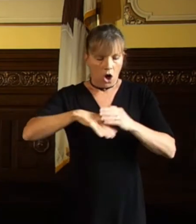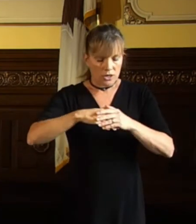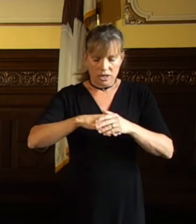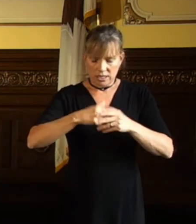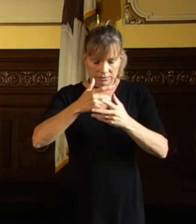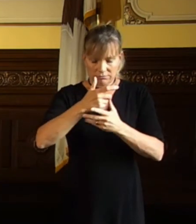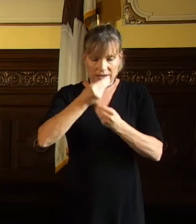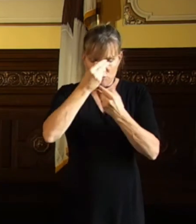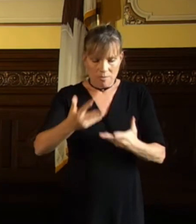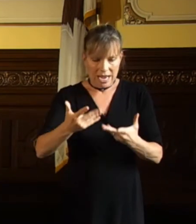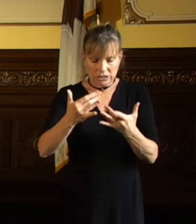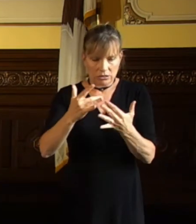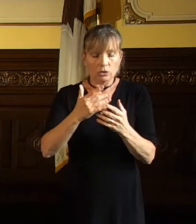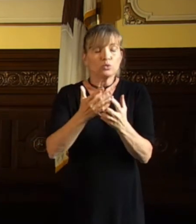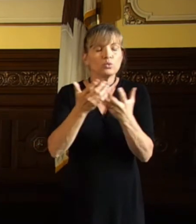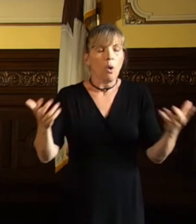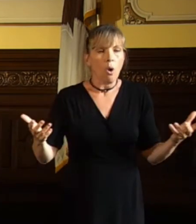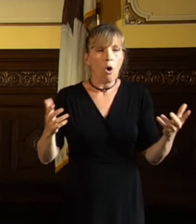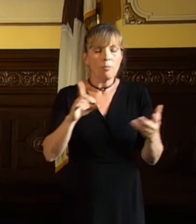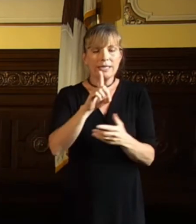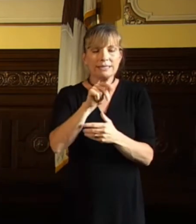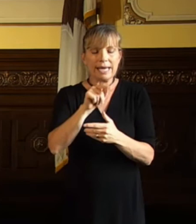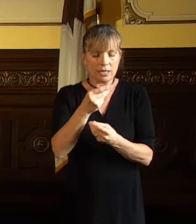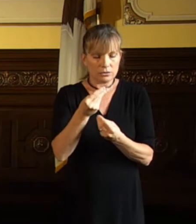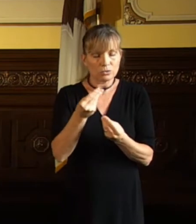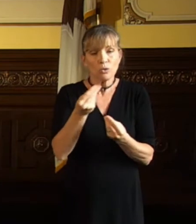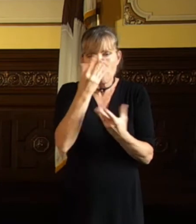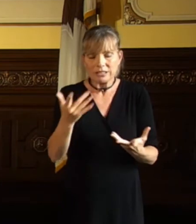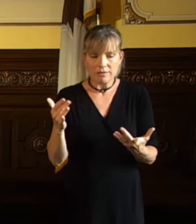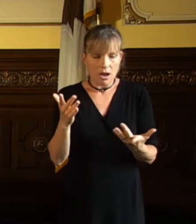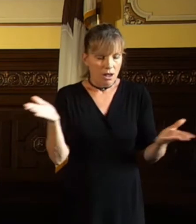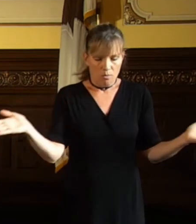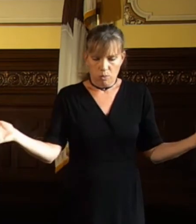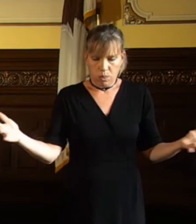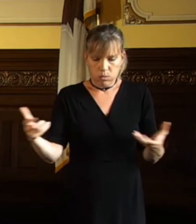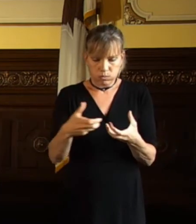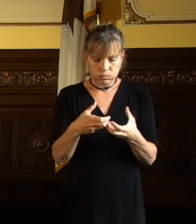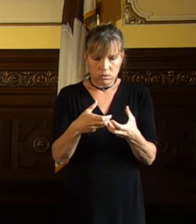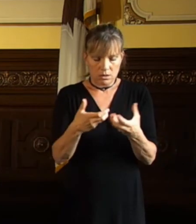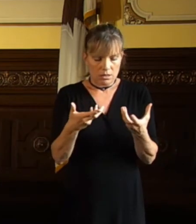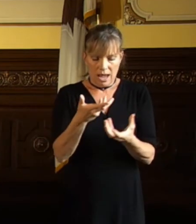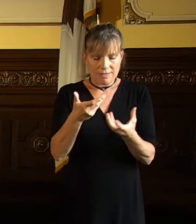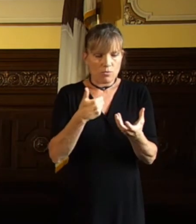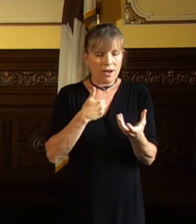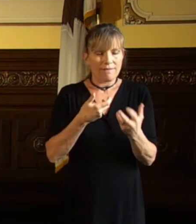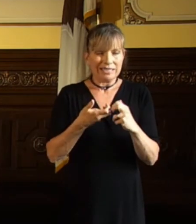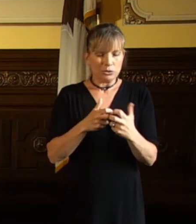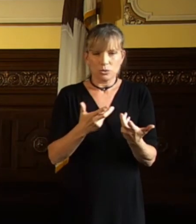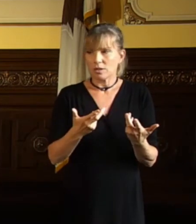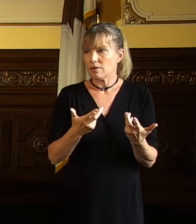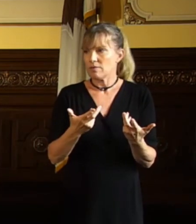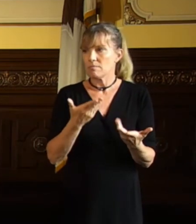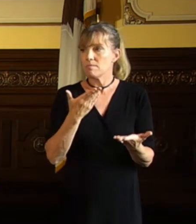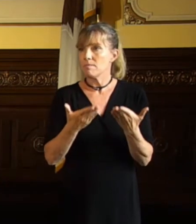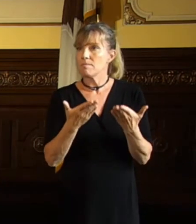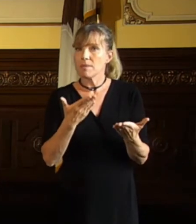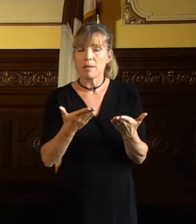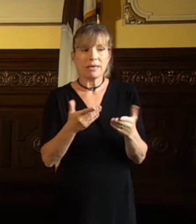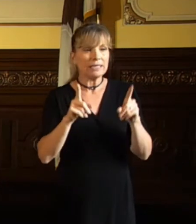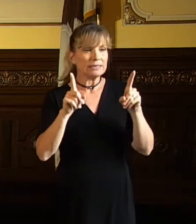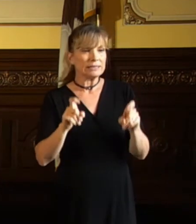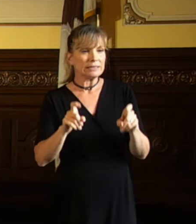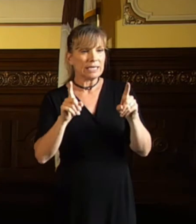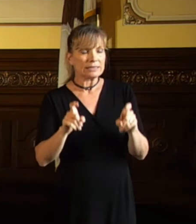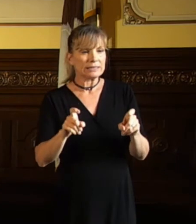very large amounts of data pieces and put them all together, and then you have issues of maybe a